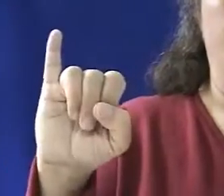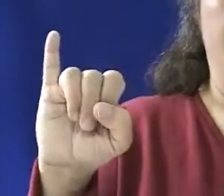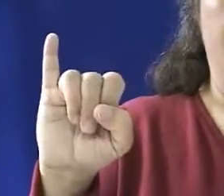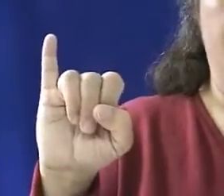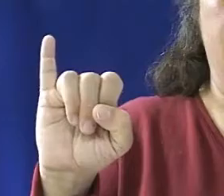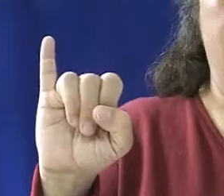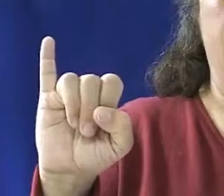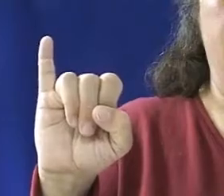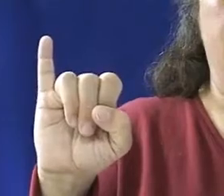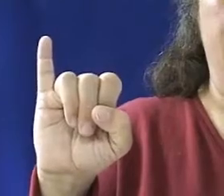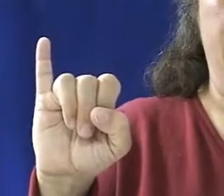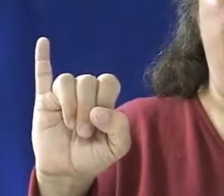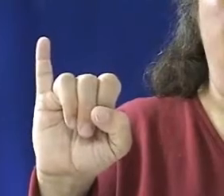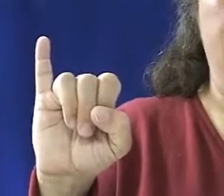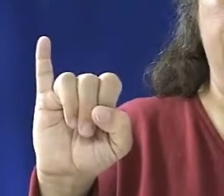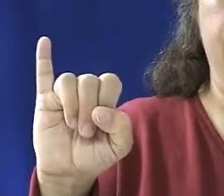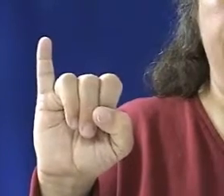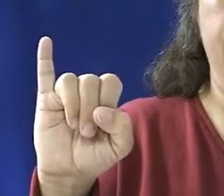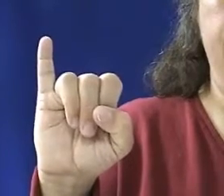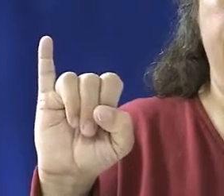I. Pinky up.